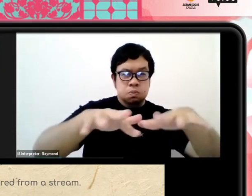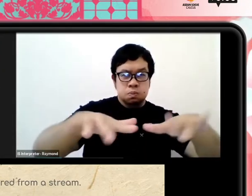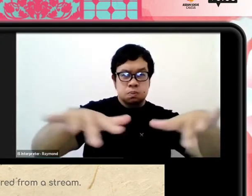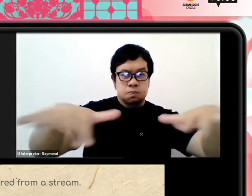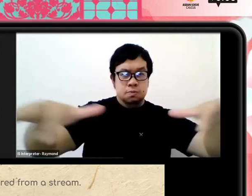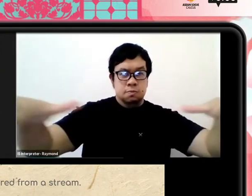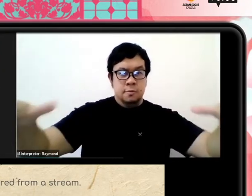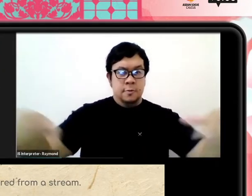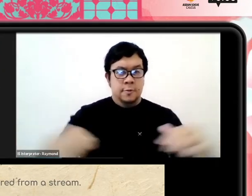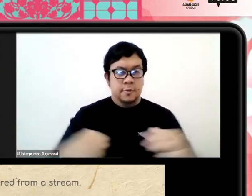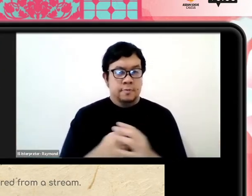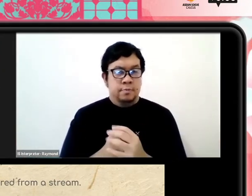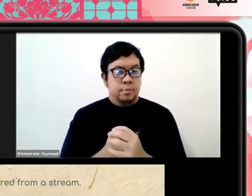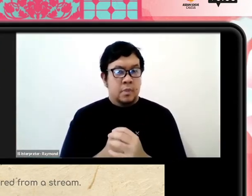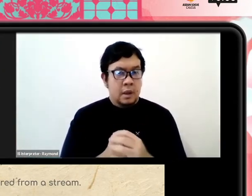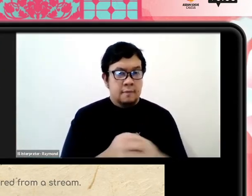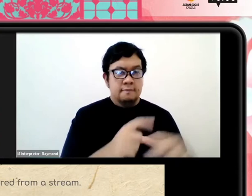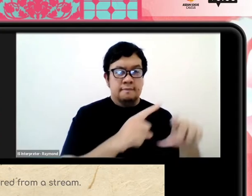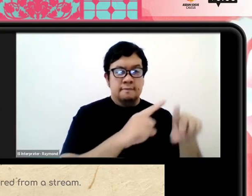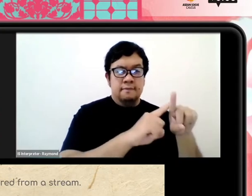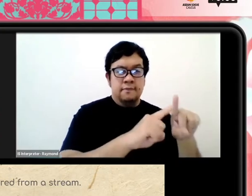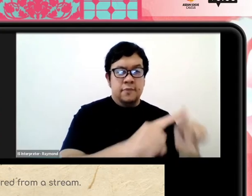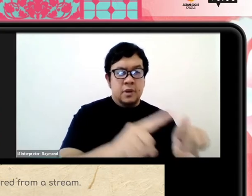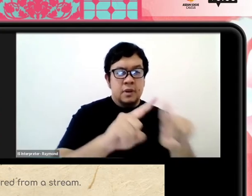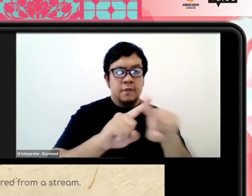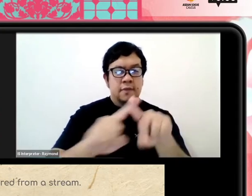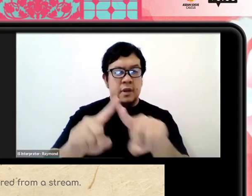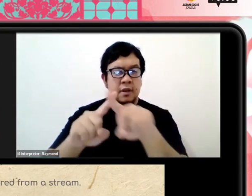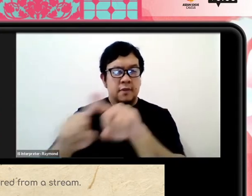Fin of careless fish.